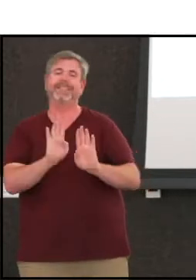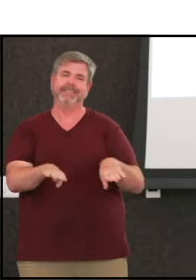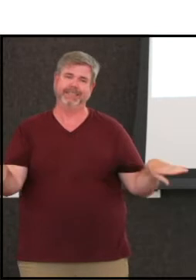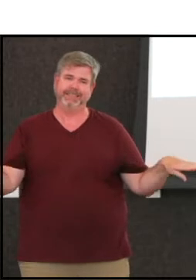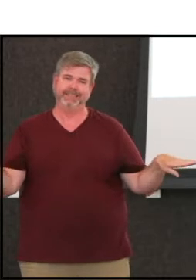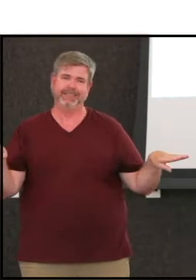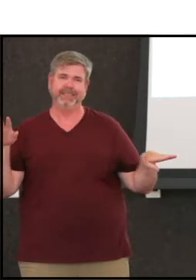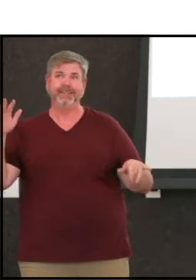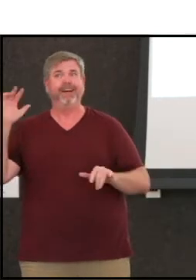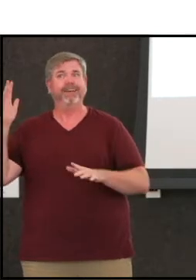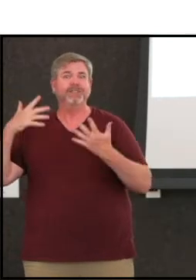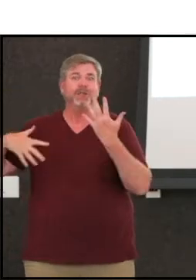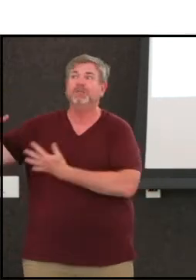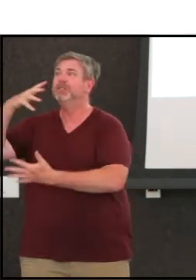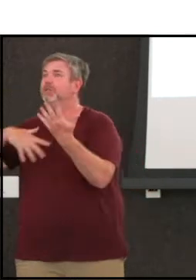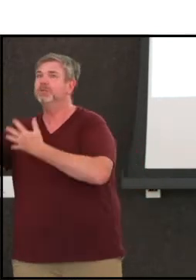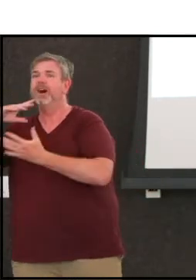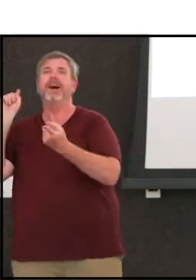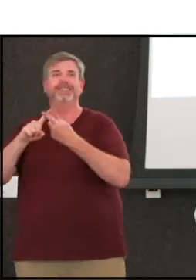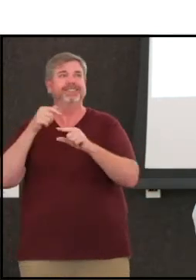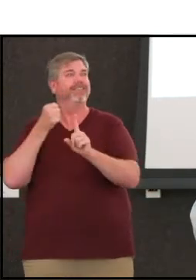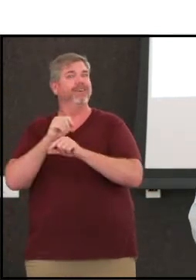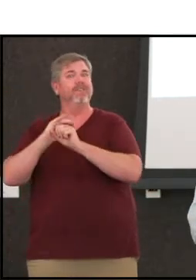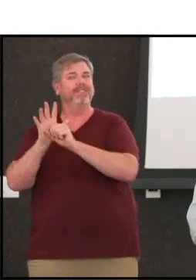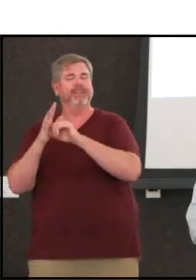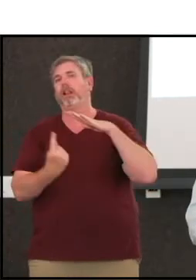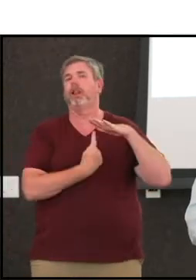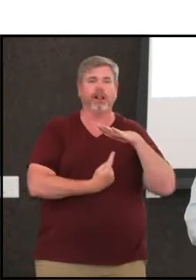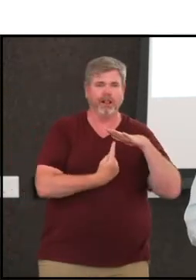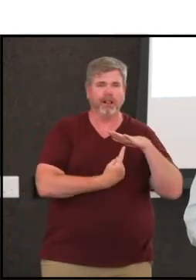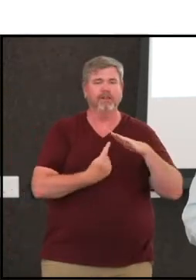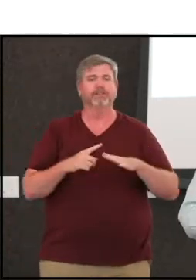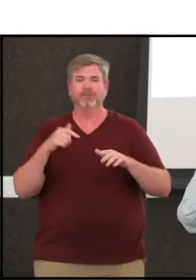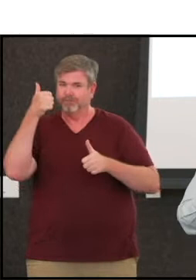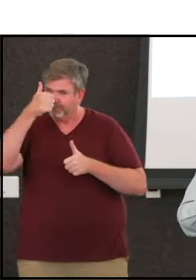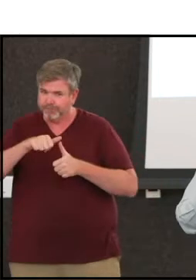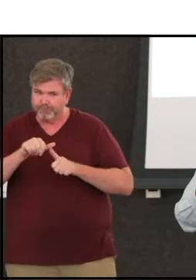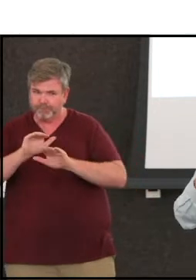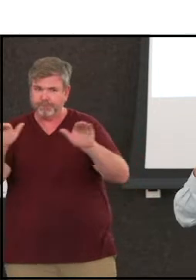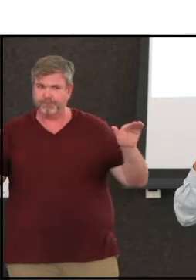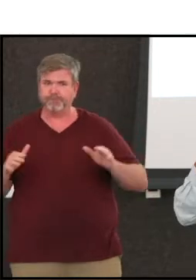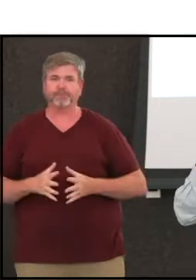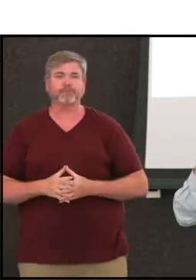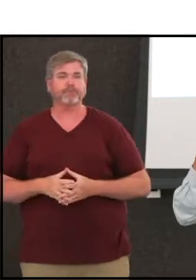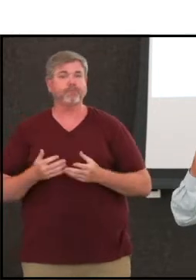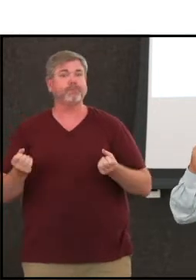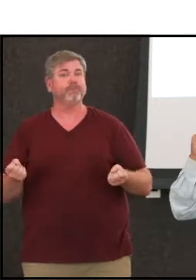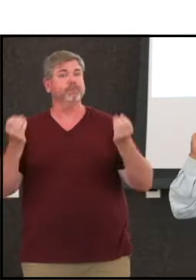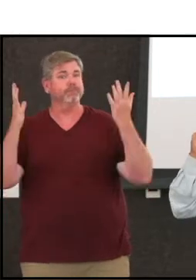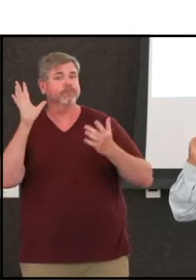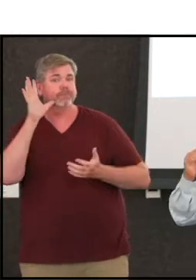socialization. So keep that in mind. Many parents tell me that COVID